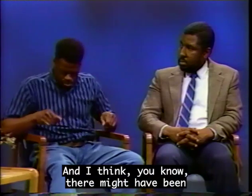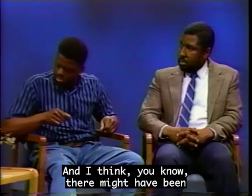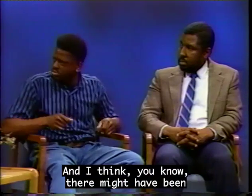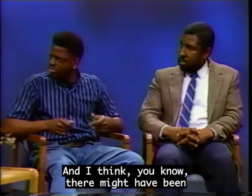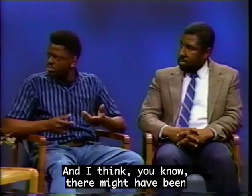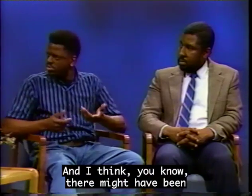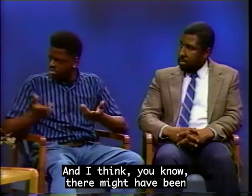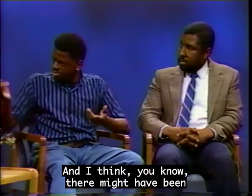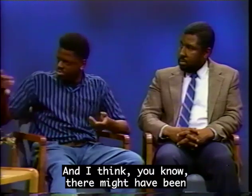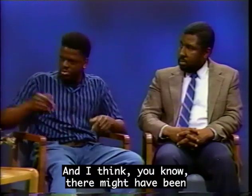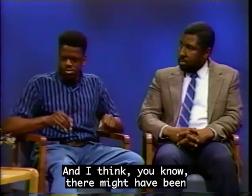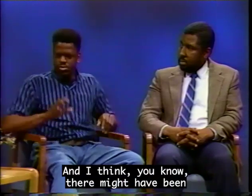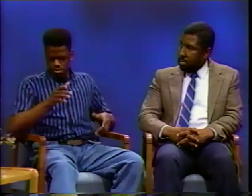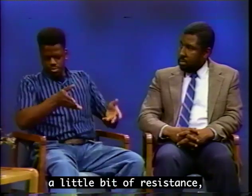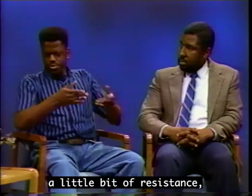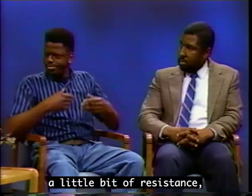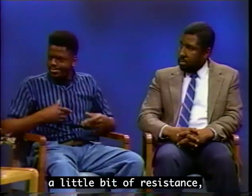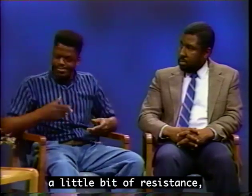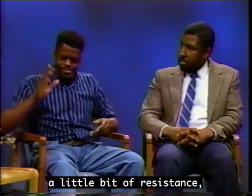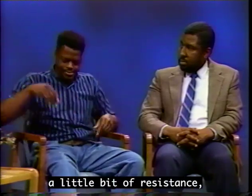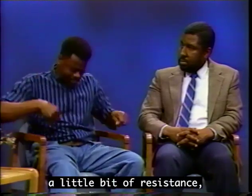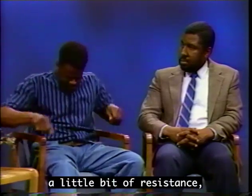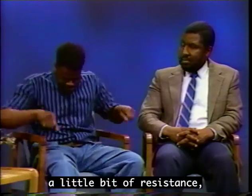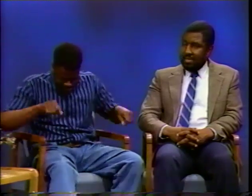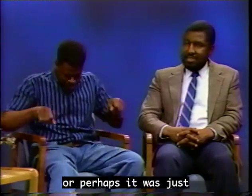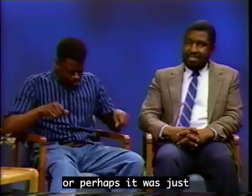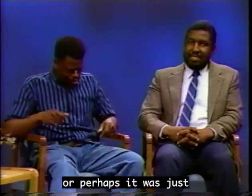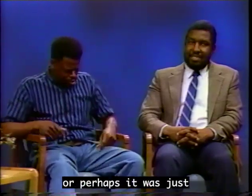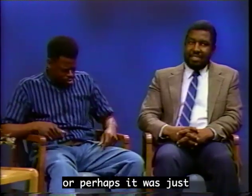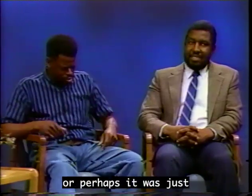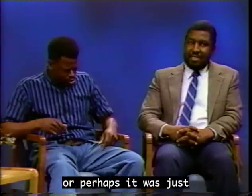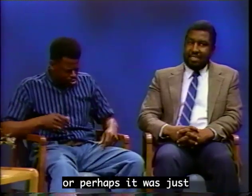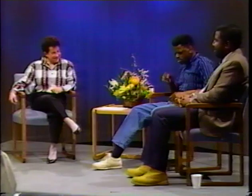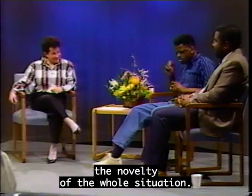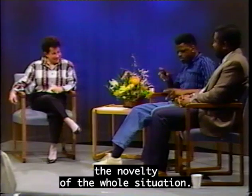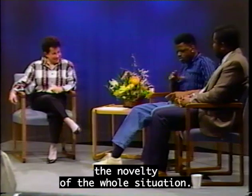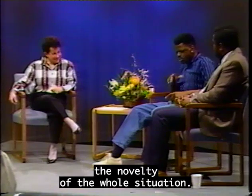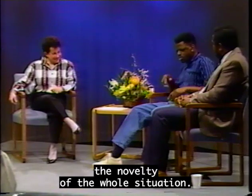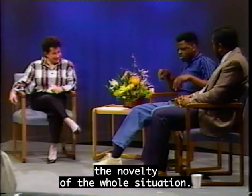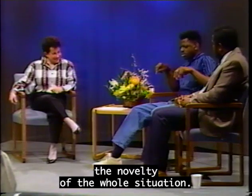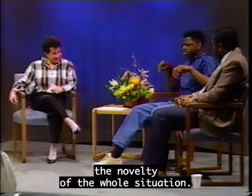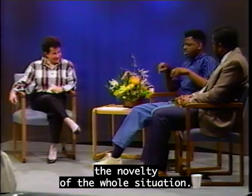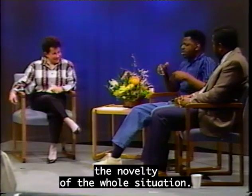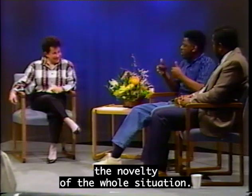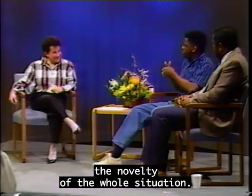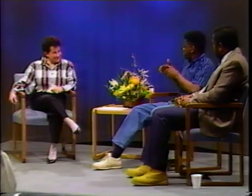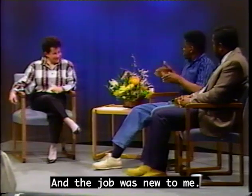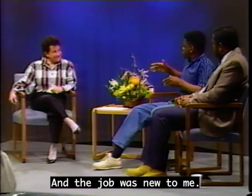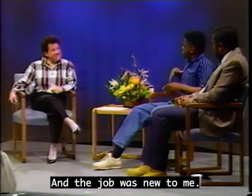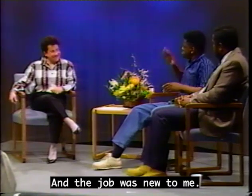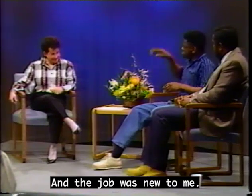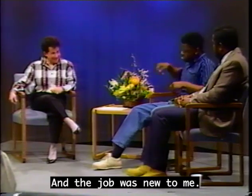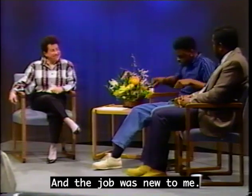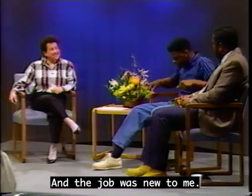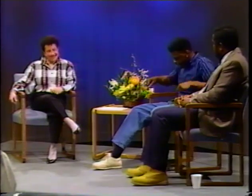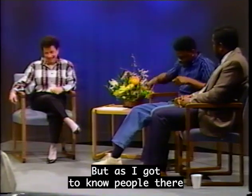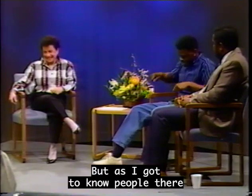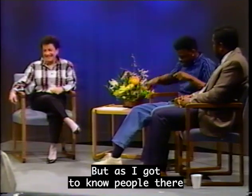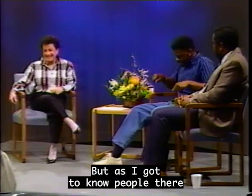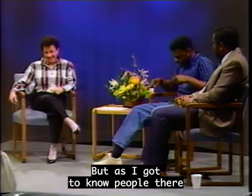And I think, you know, there might have been a little bit of resistance, or perhaps it was just the novelty of the whole situation. And the job was new to me, but